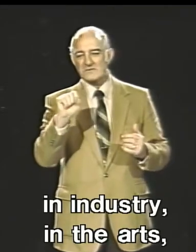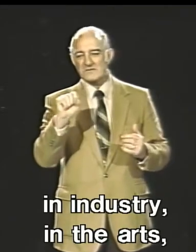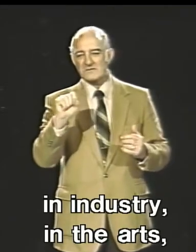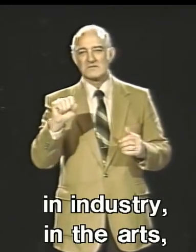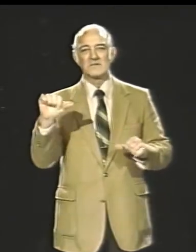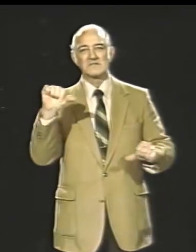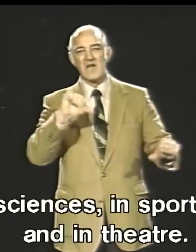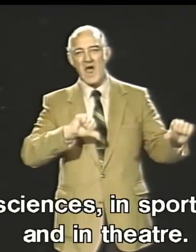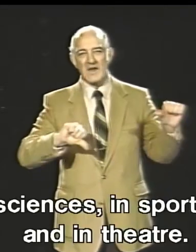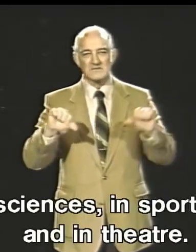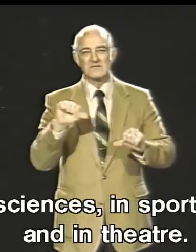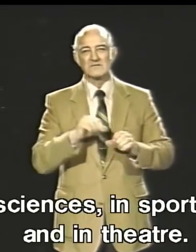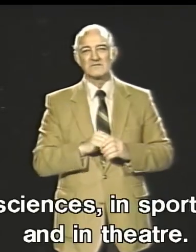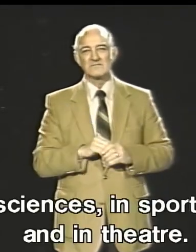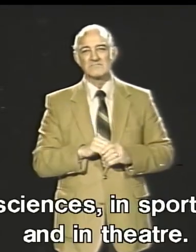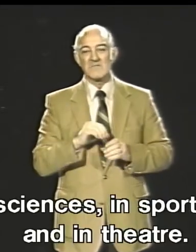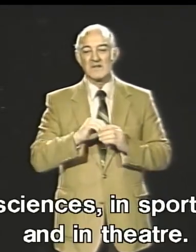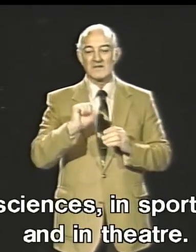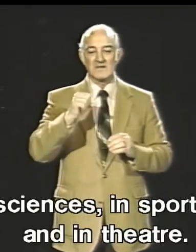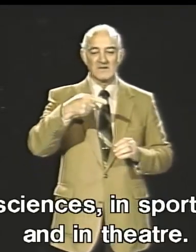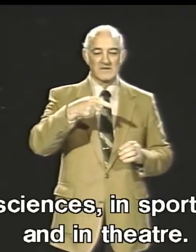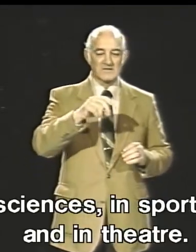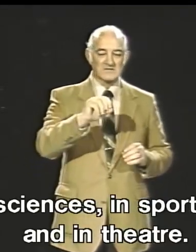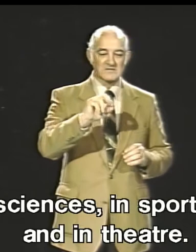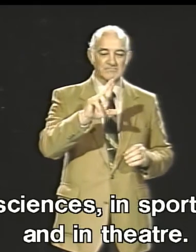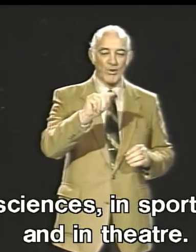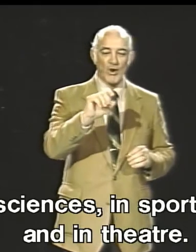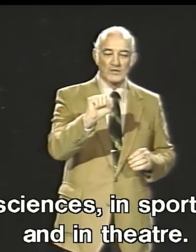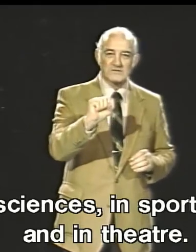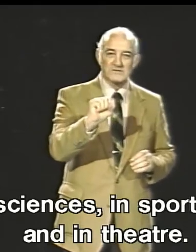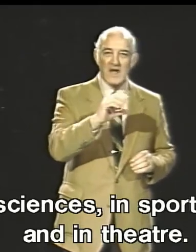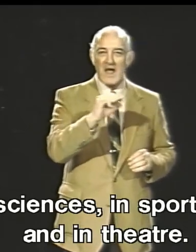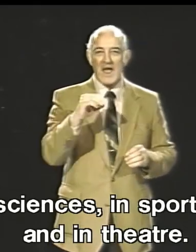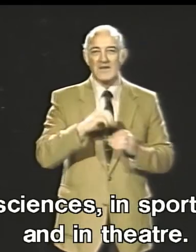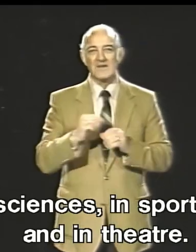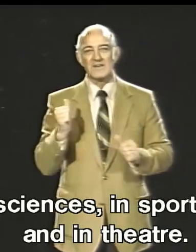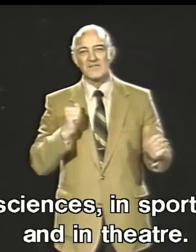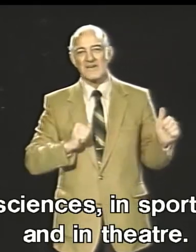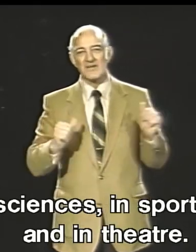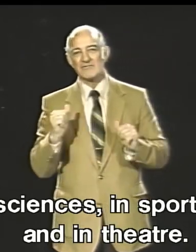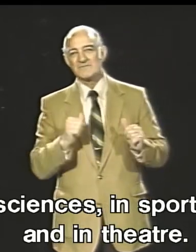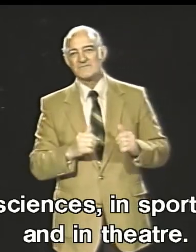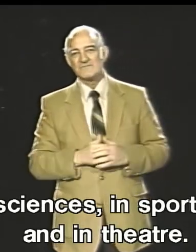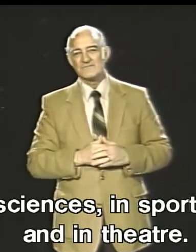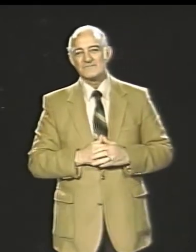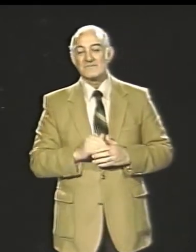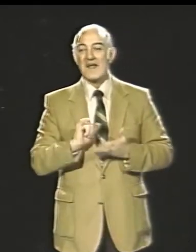in the arts, the sciences, in sports, and in theater.